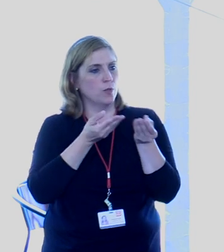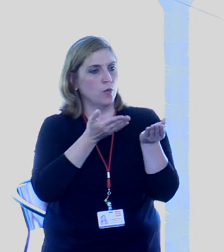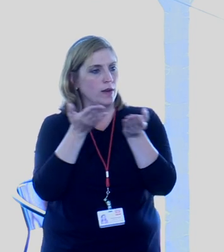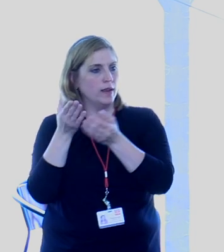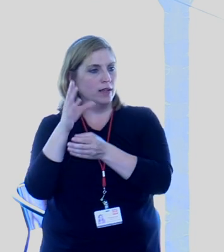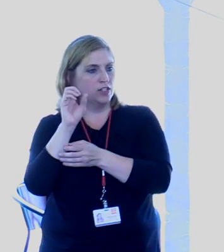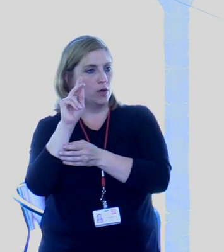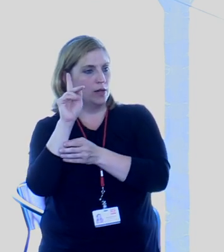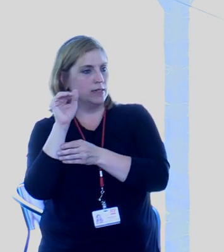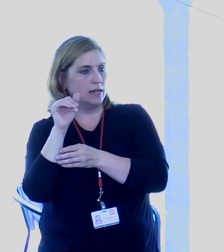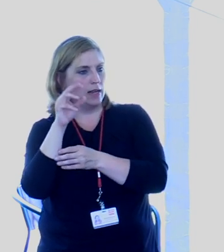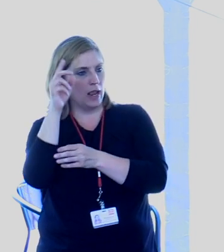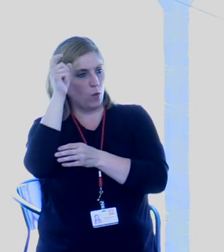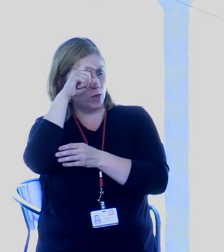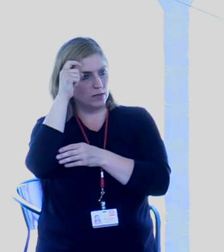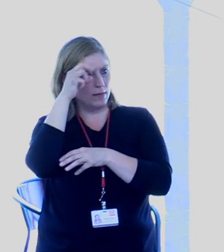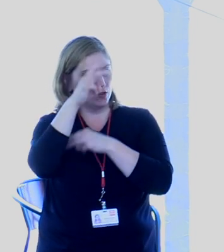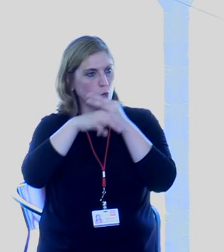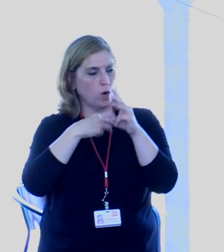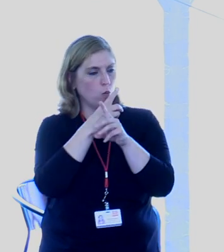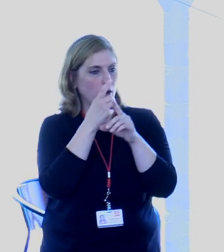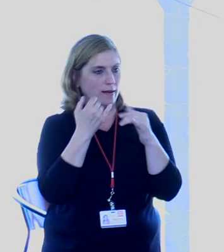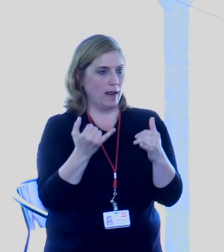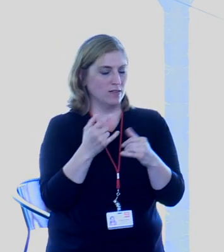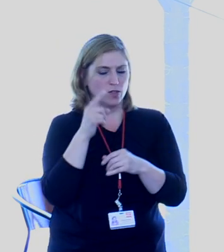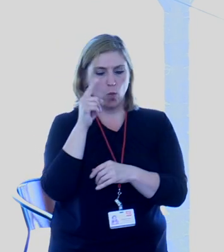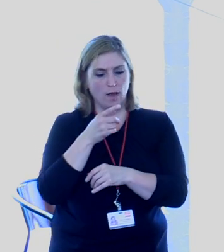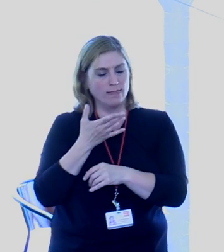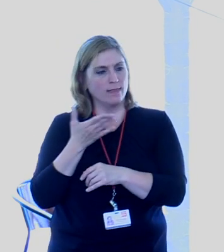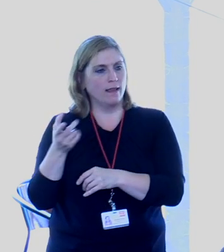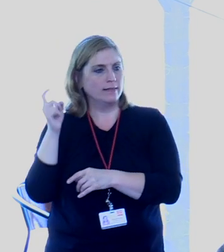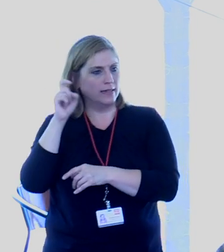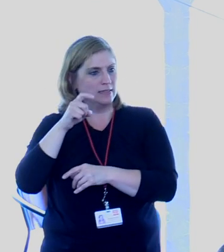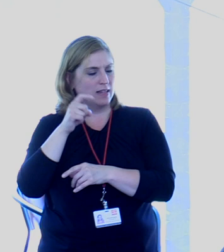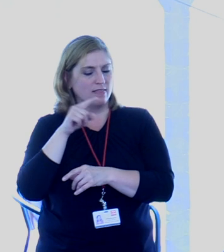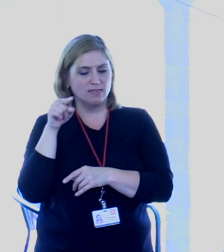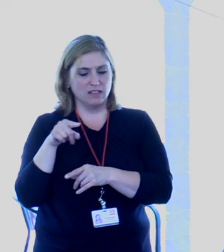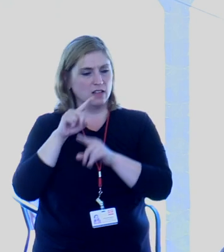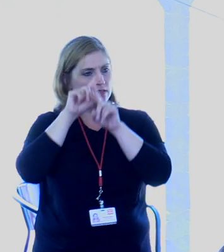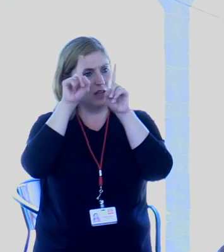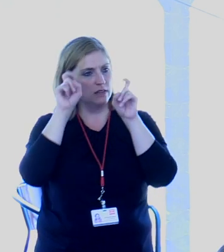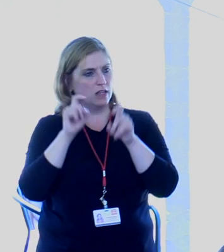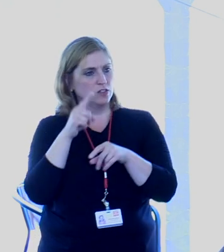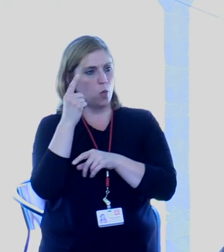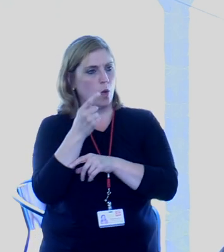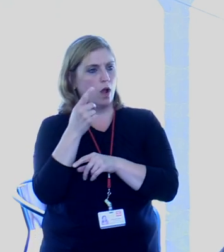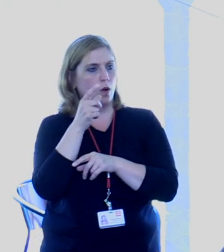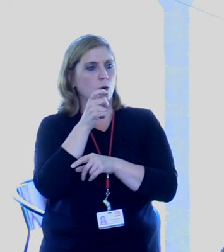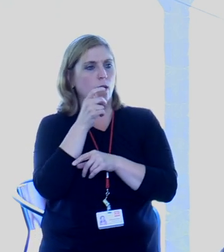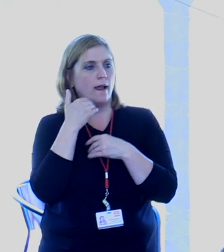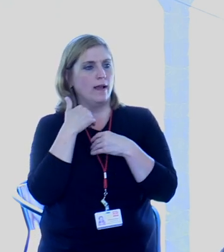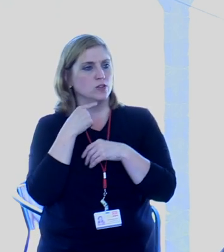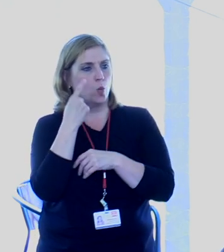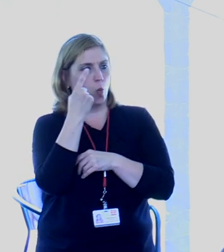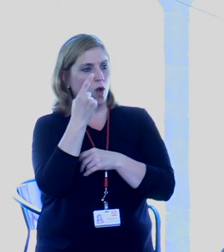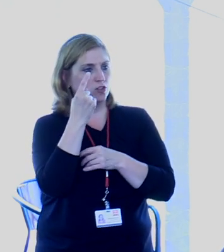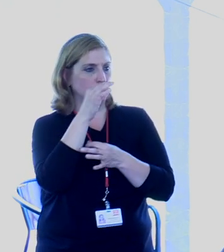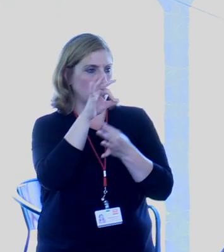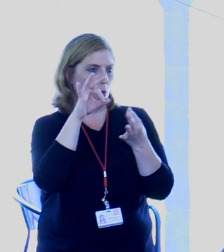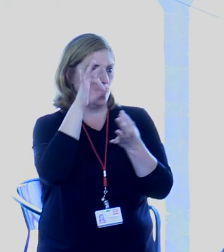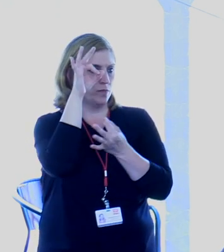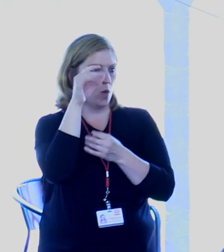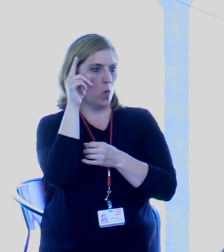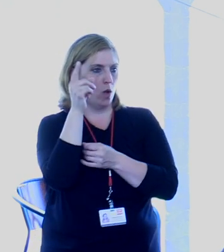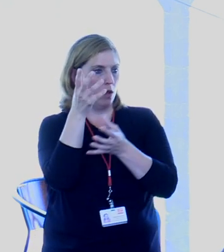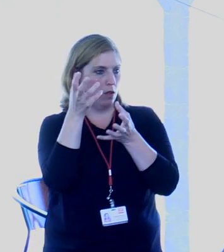into the world right now? This is the one thing necessary. And this is the test of the one who has one soul,